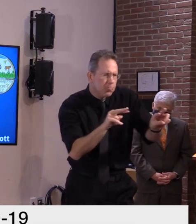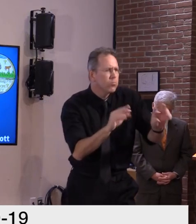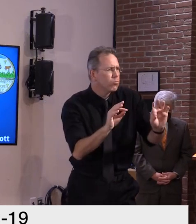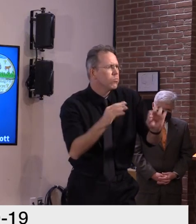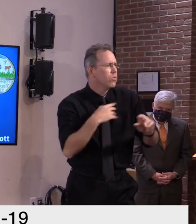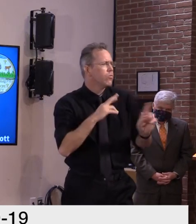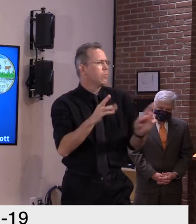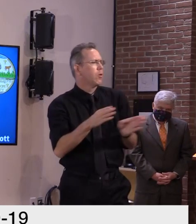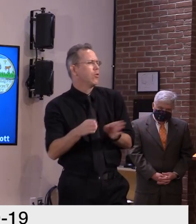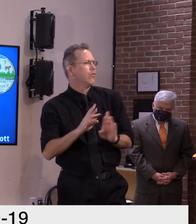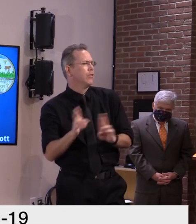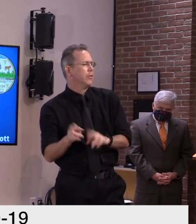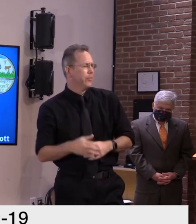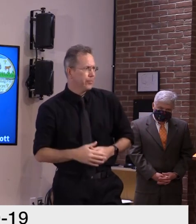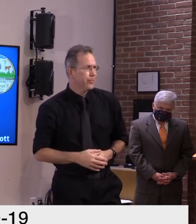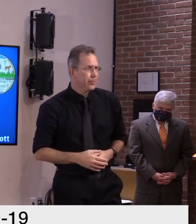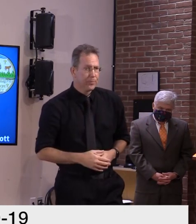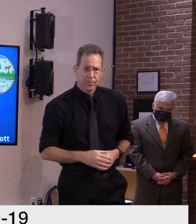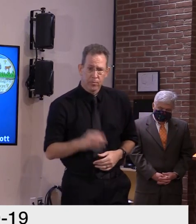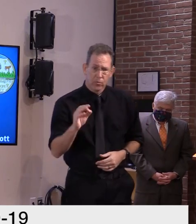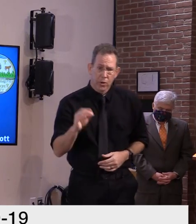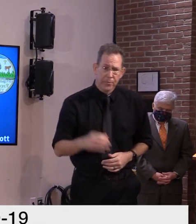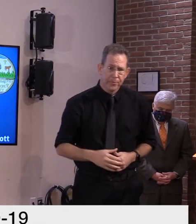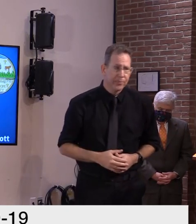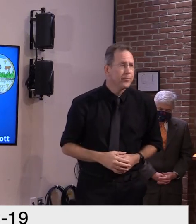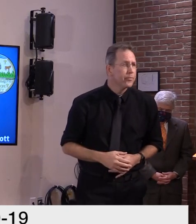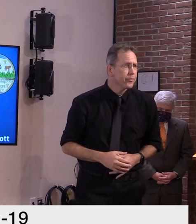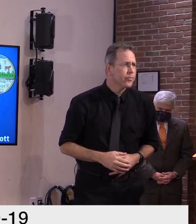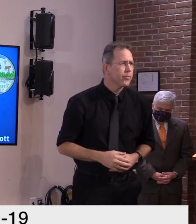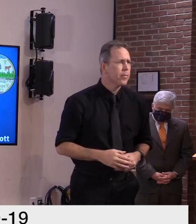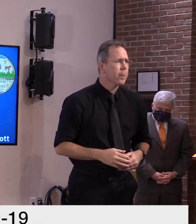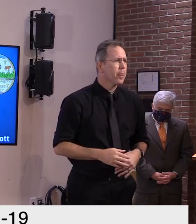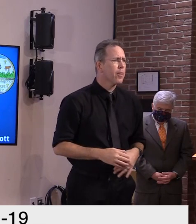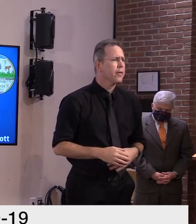Thank you. Tim, Vermont Business